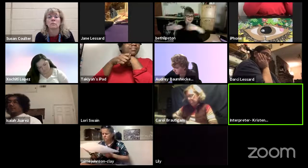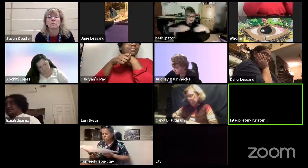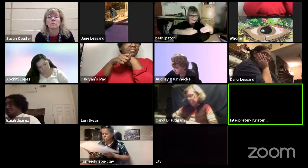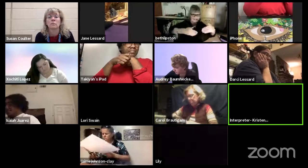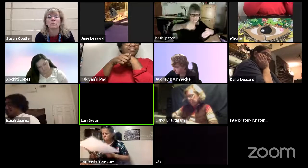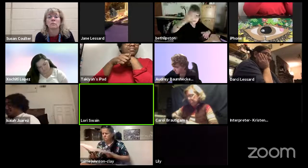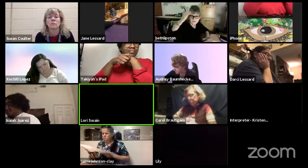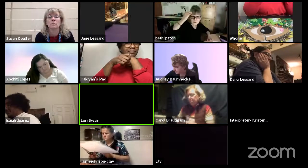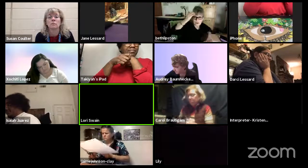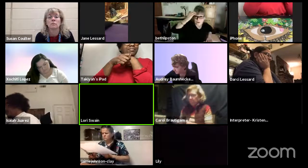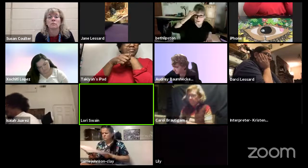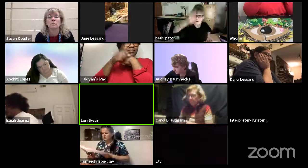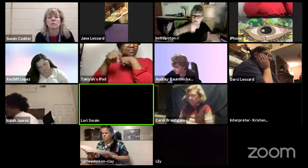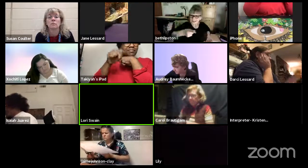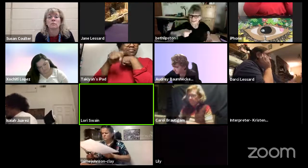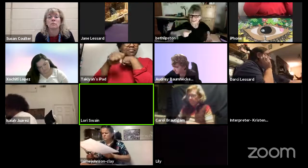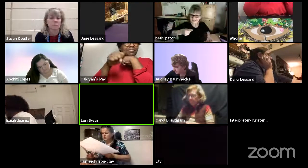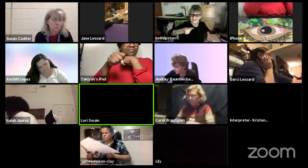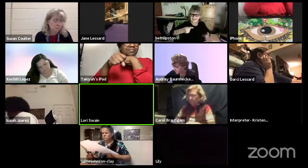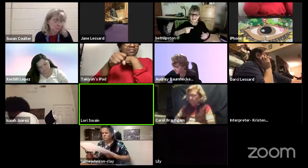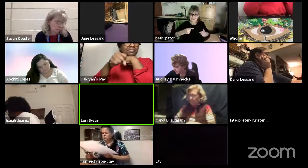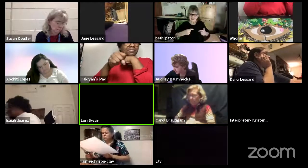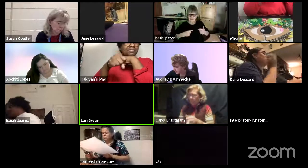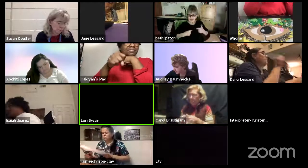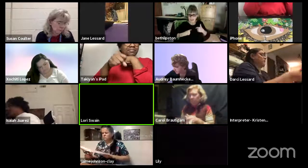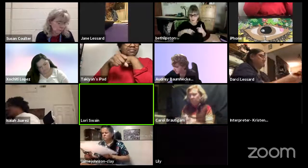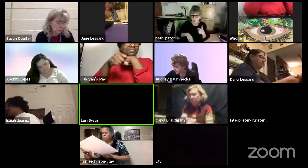But I love teaching, Mm-hmm.